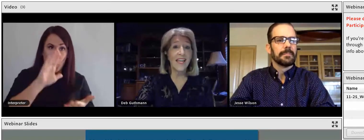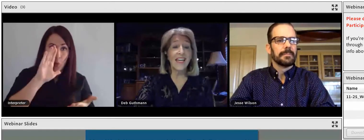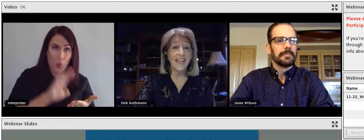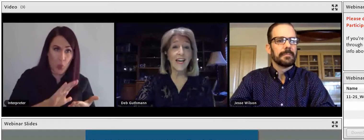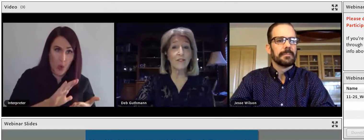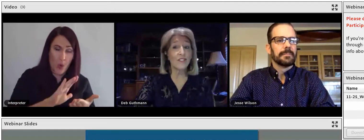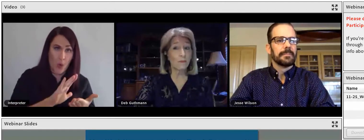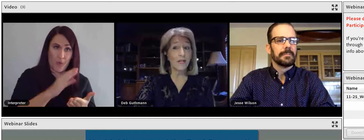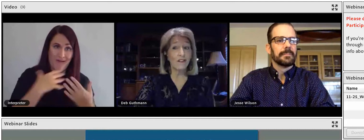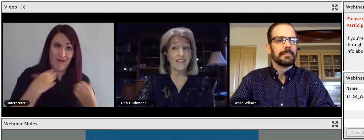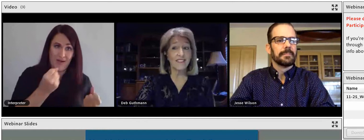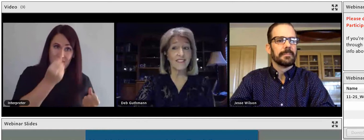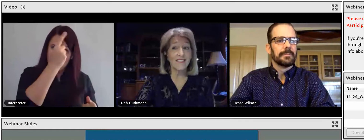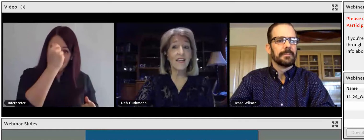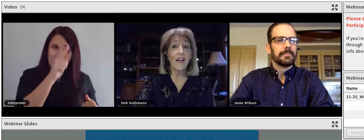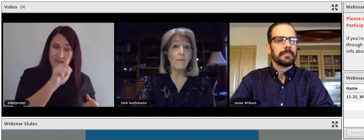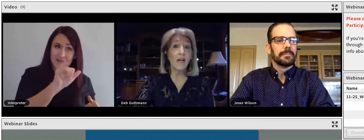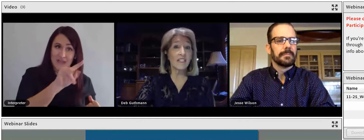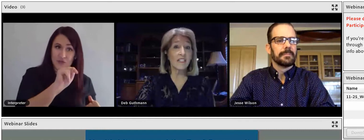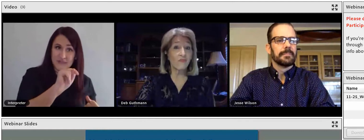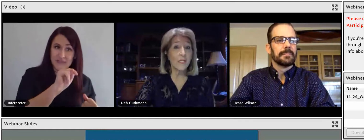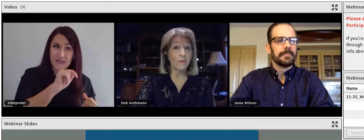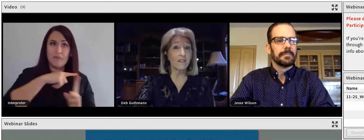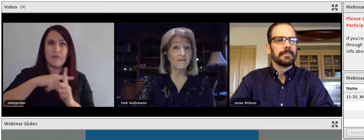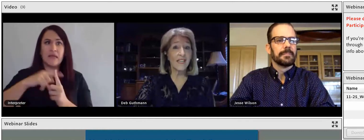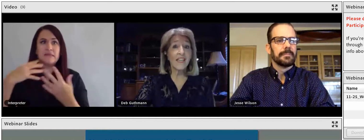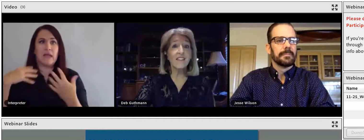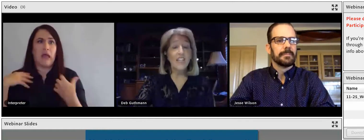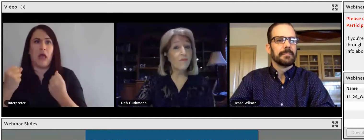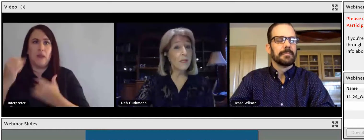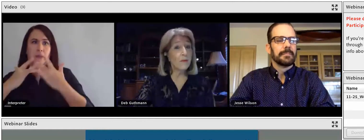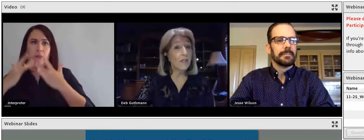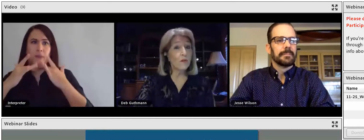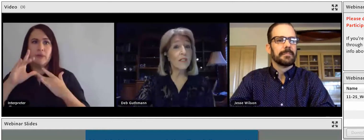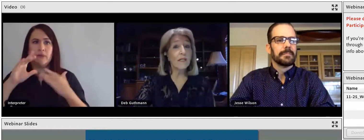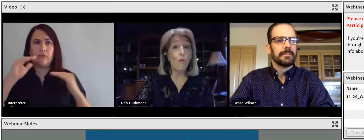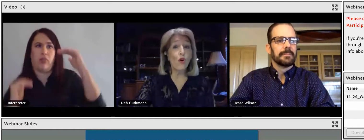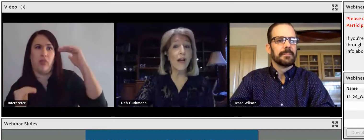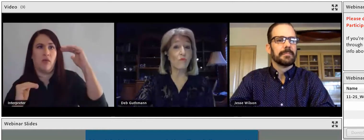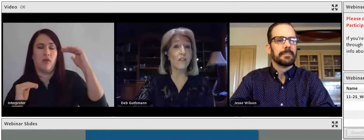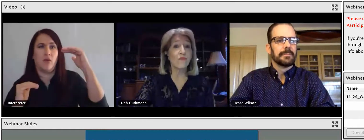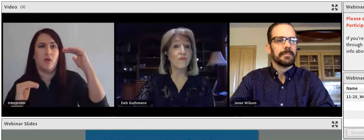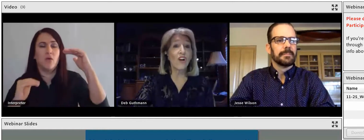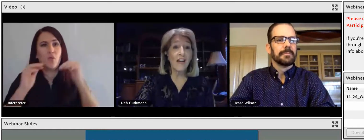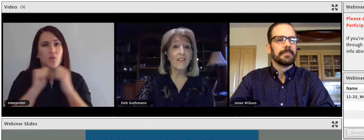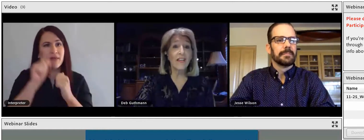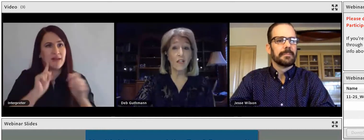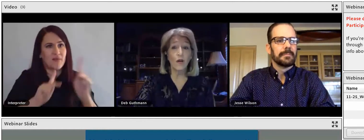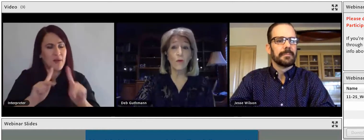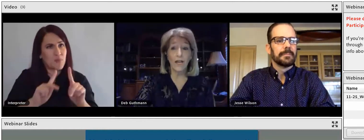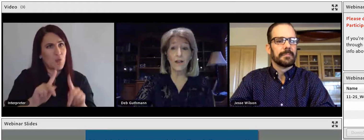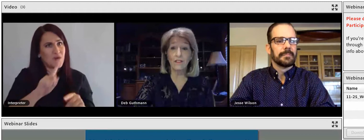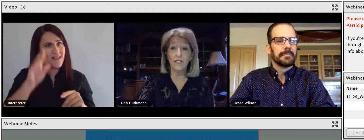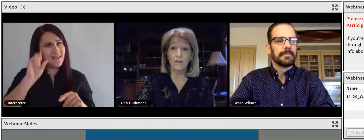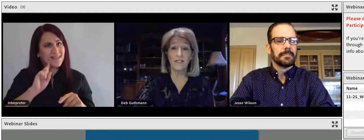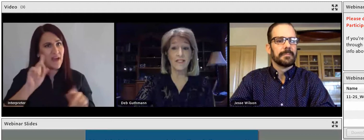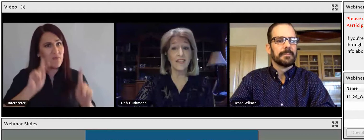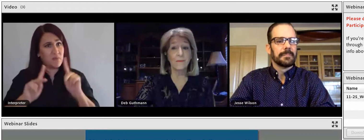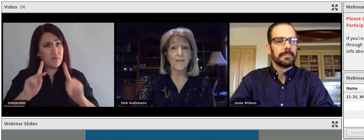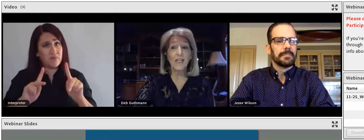literacy and health disparities among deaf people. Deaf people are really more at risk for having low